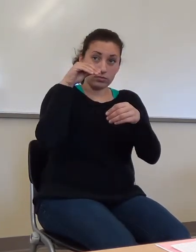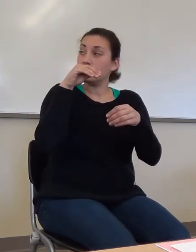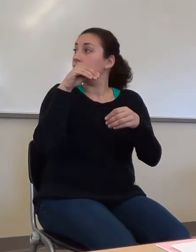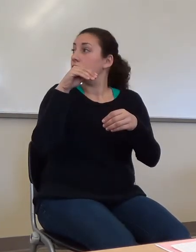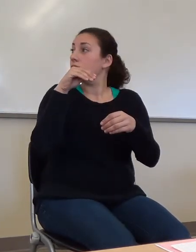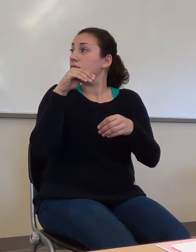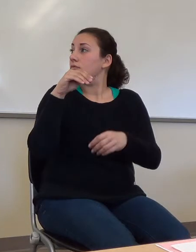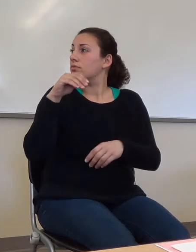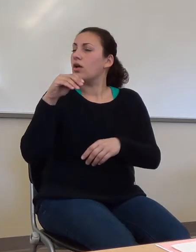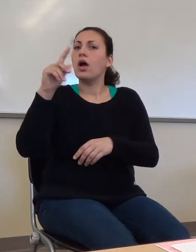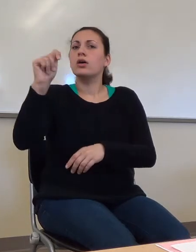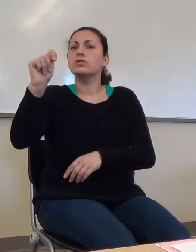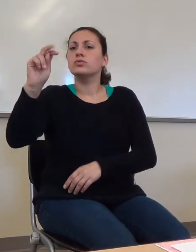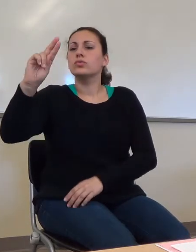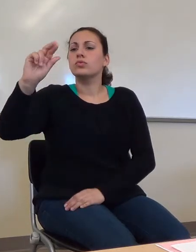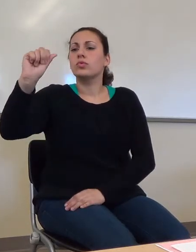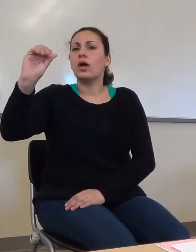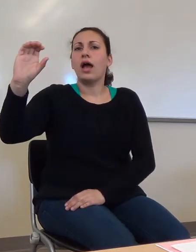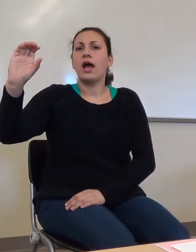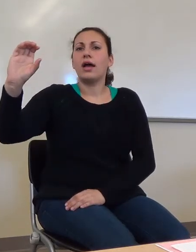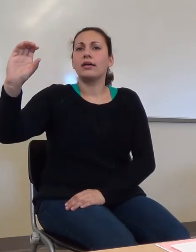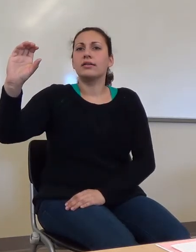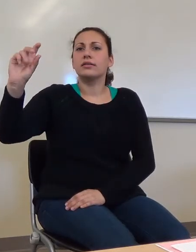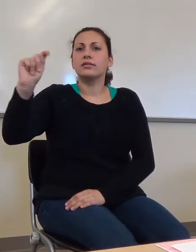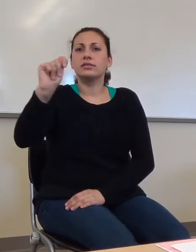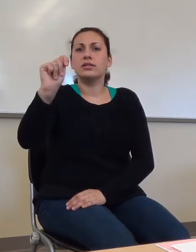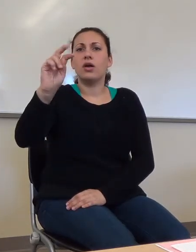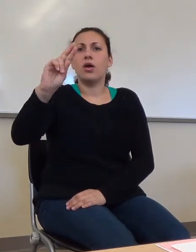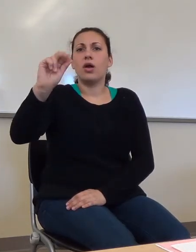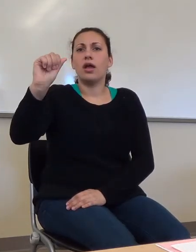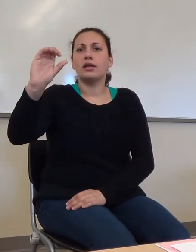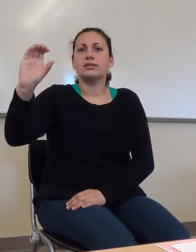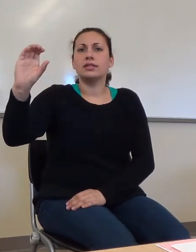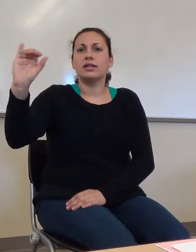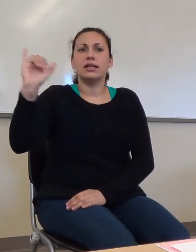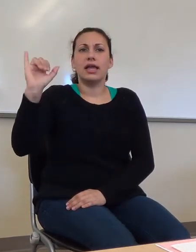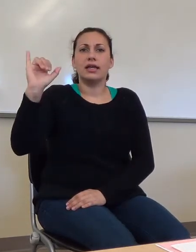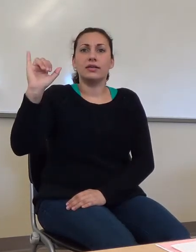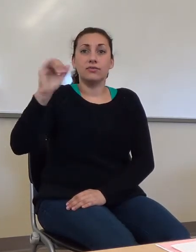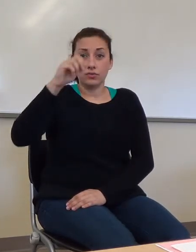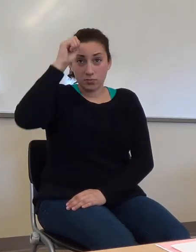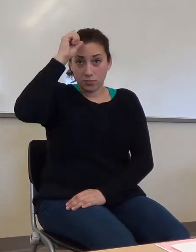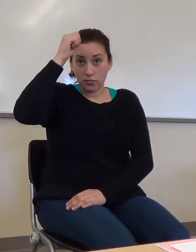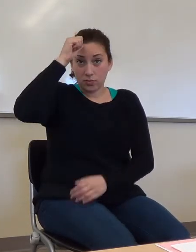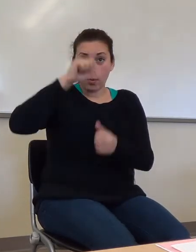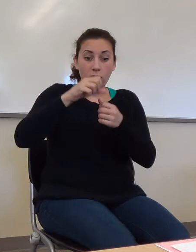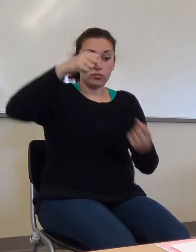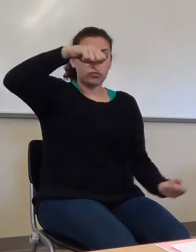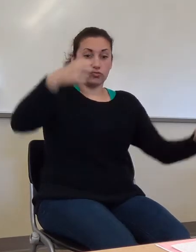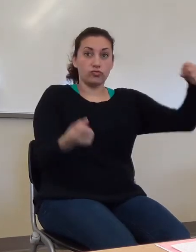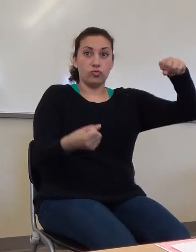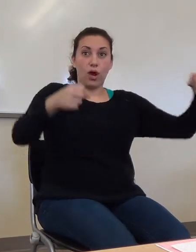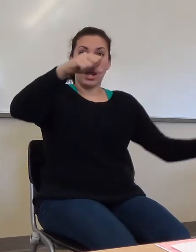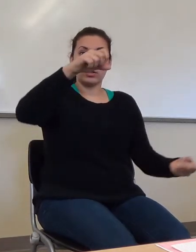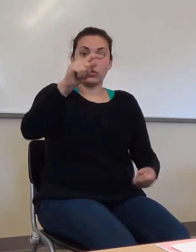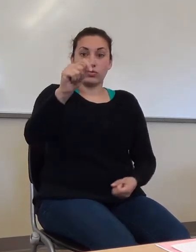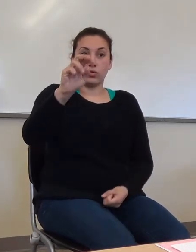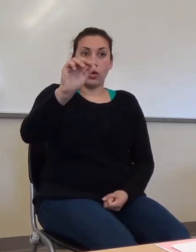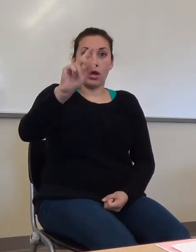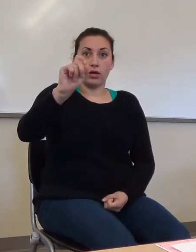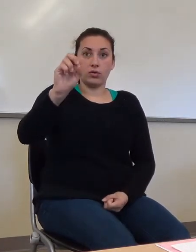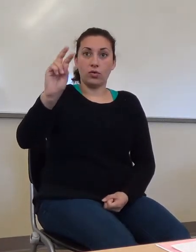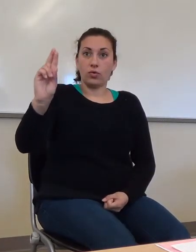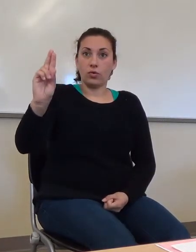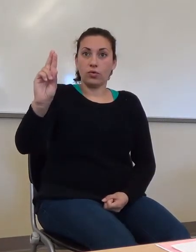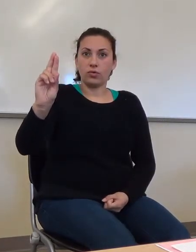does this mean? TRAC. Like a tractor, remember tractor? What